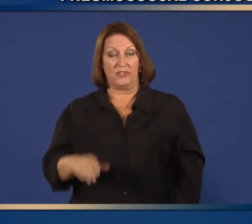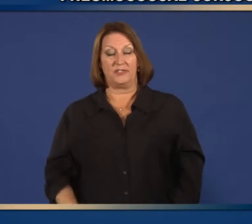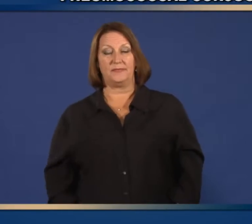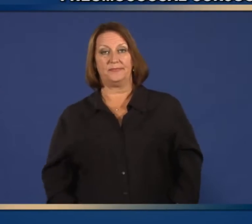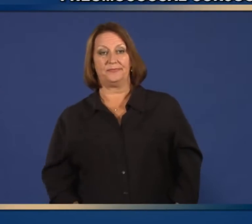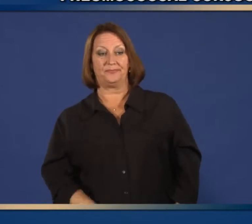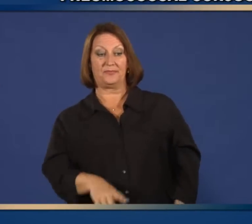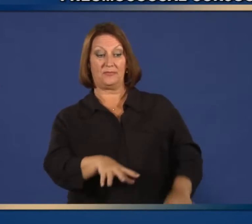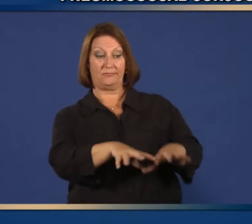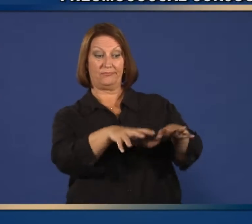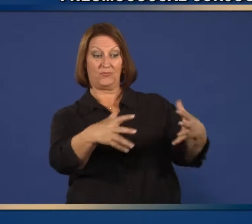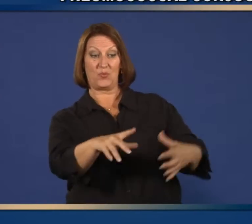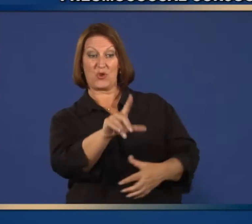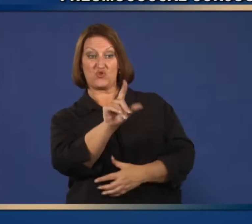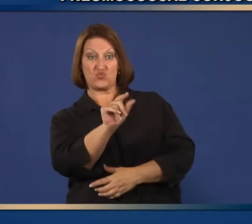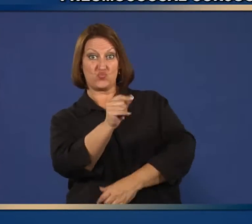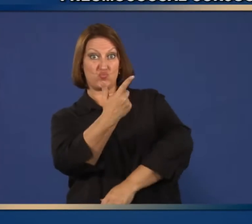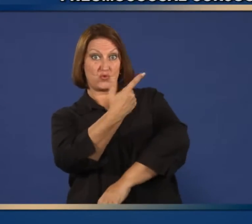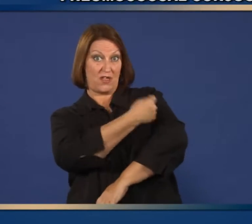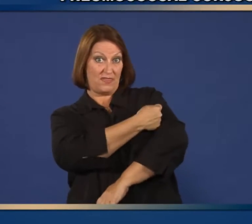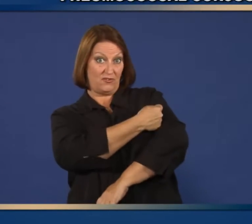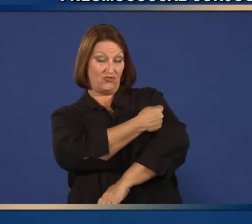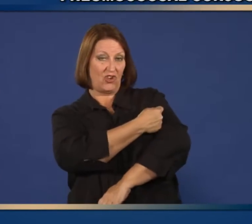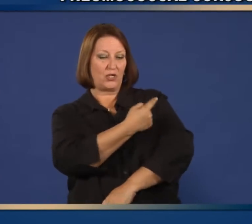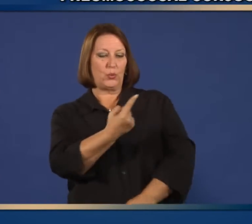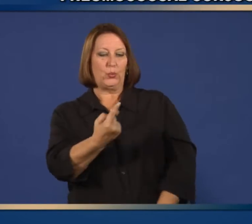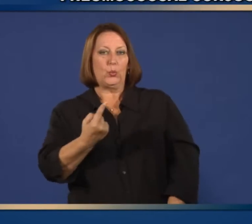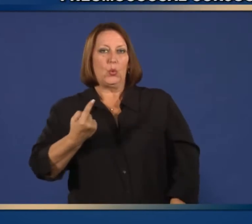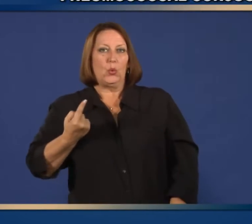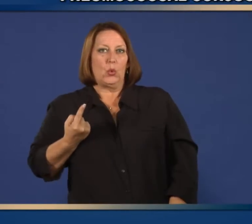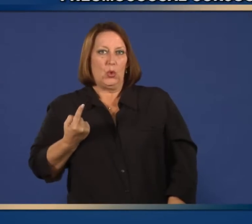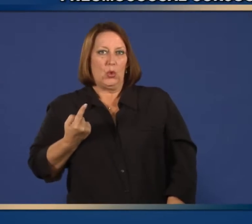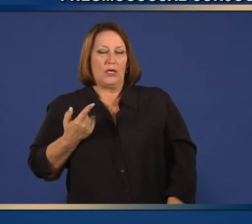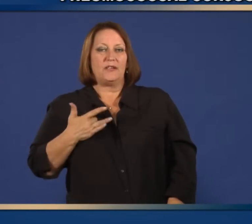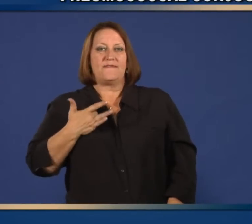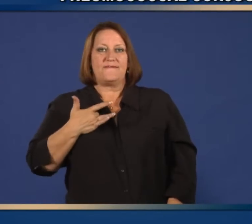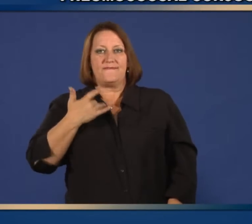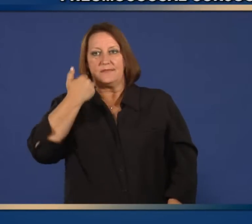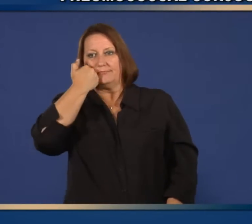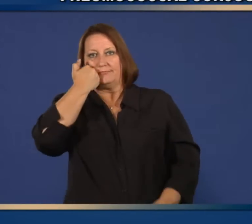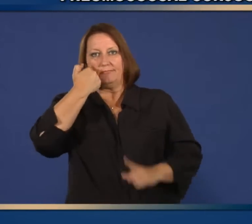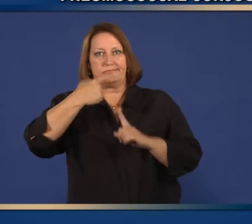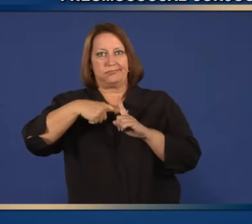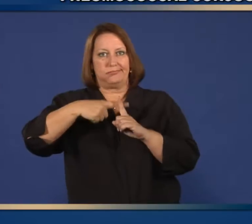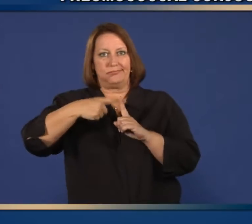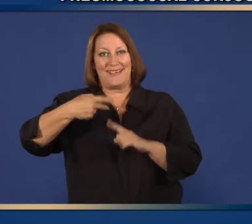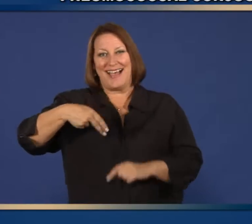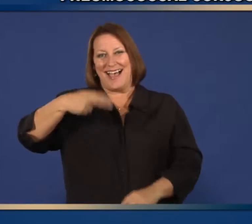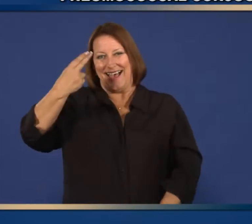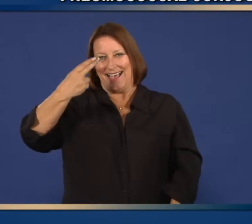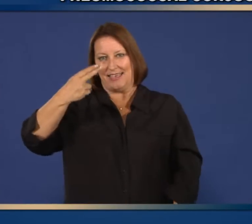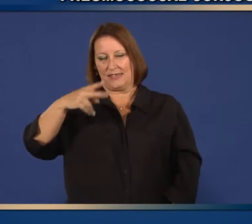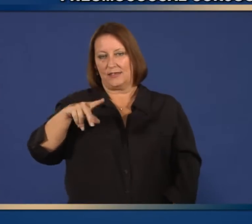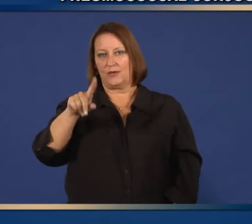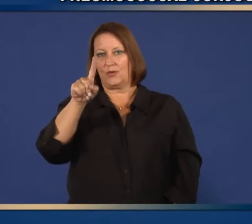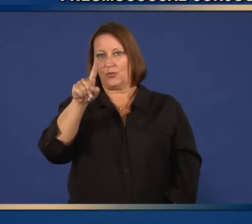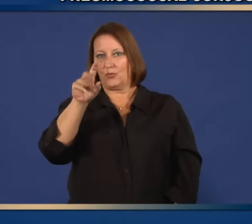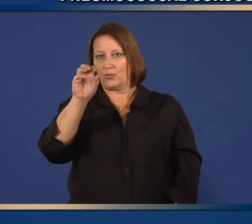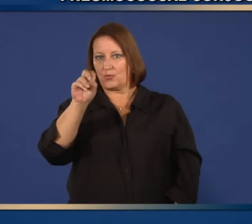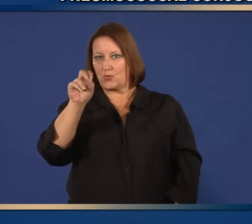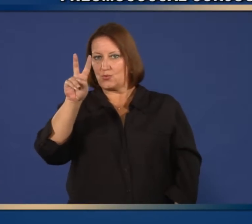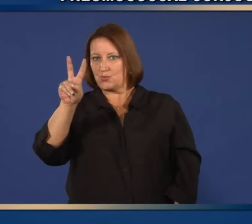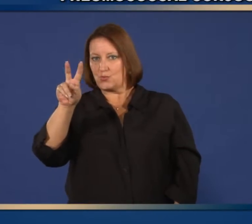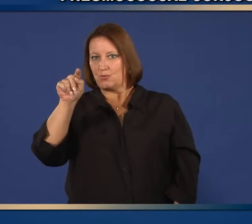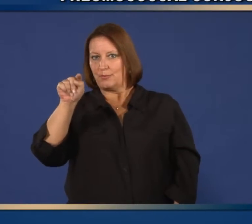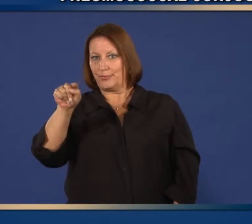About 1 out of 3 had a mild fever, and about 1 in 20 had a higher